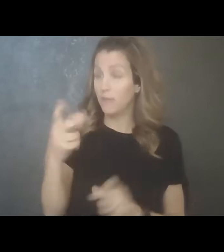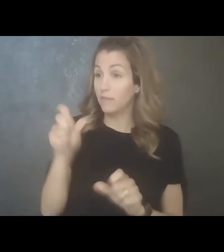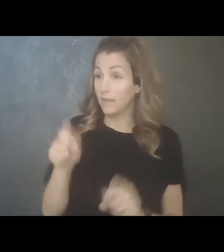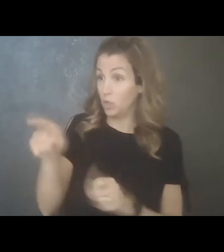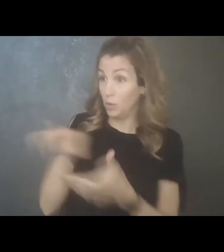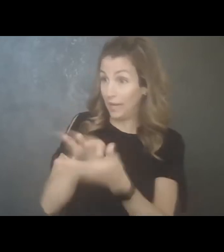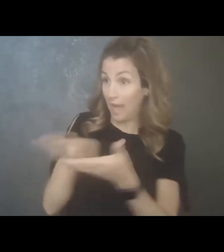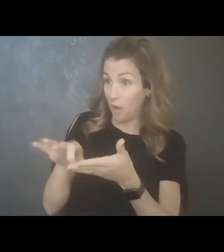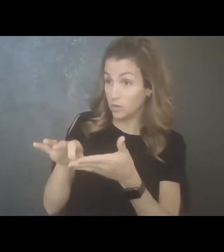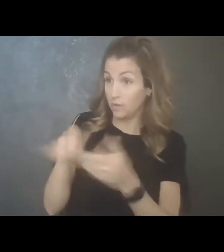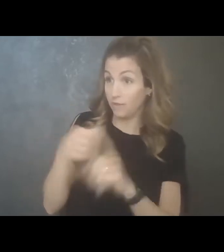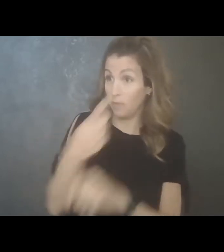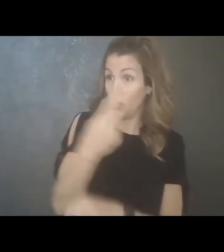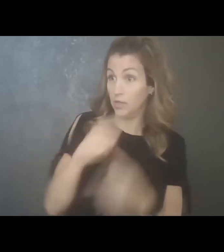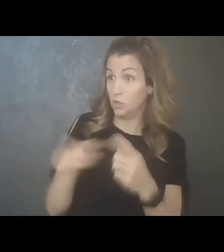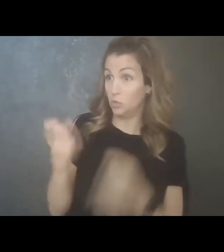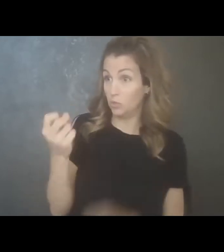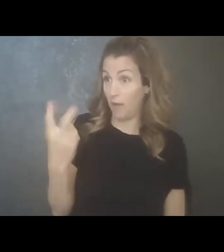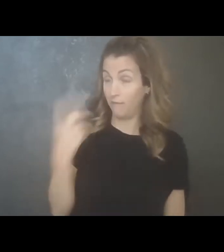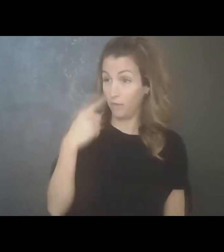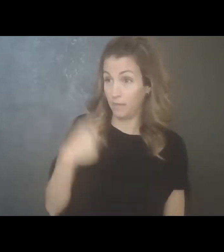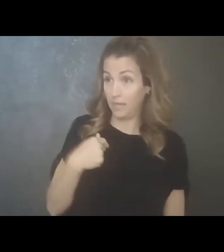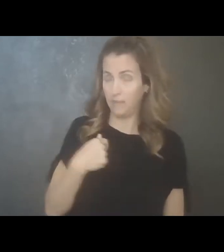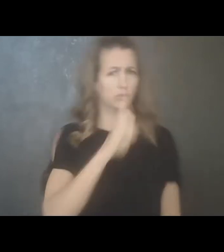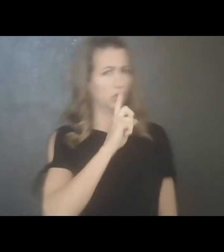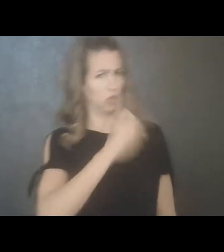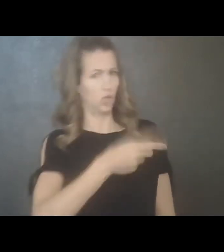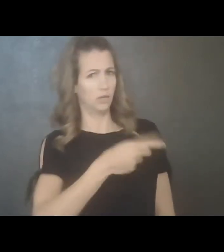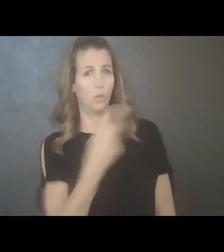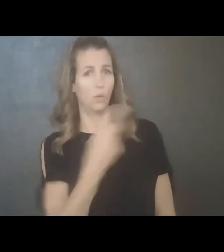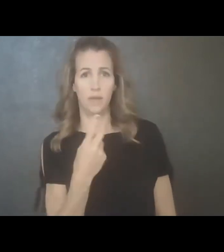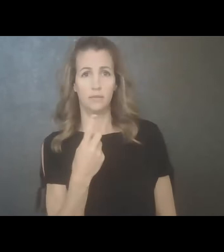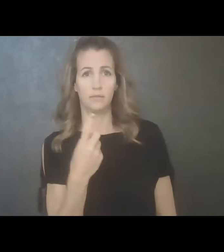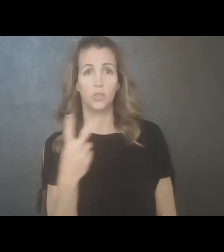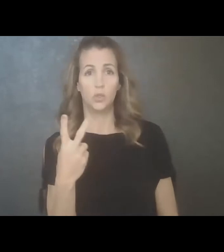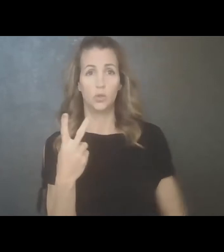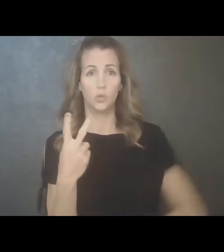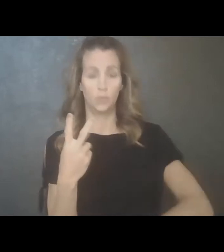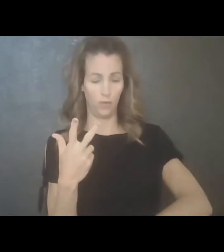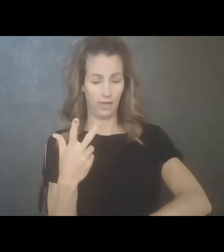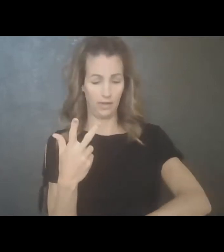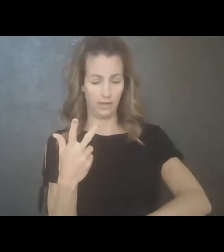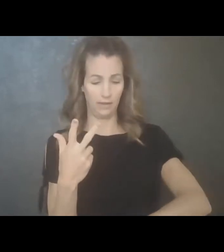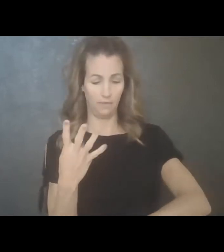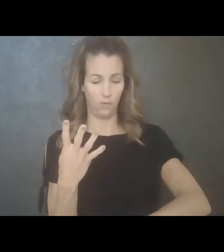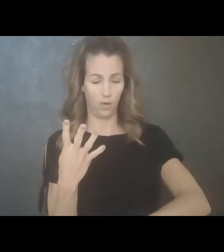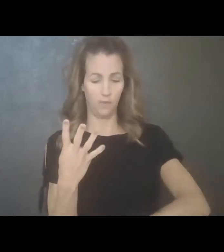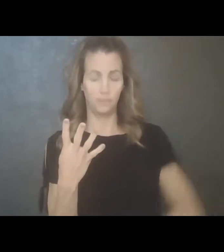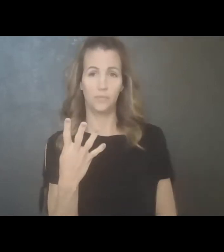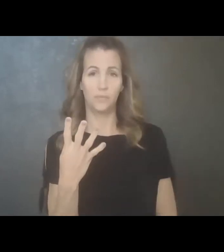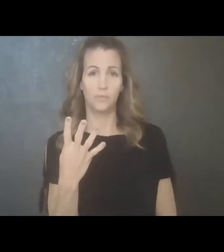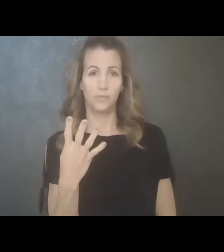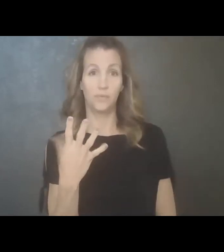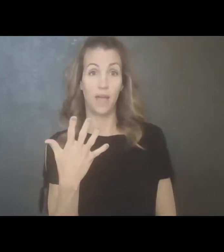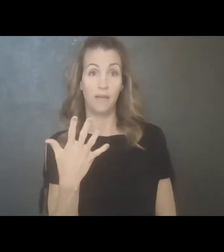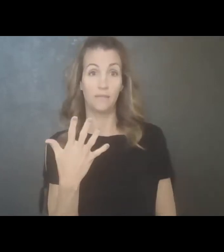count from 1 to 12 for me? Sure. 1, 2, 3, 4,